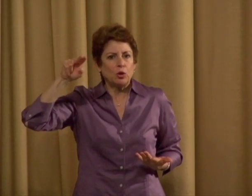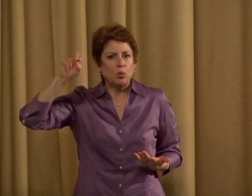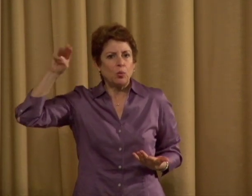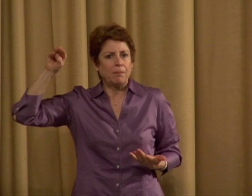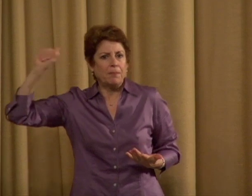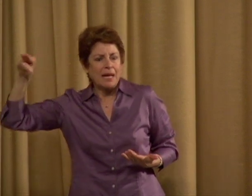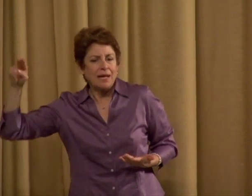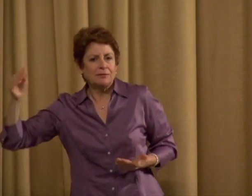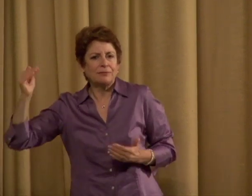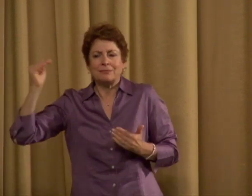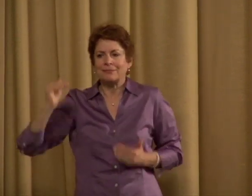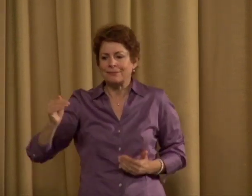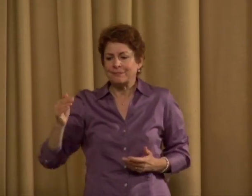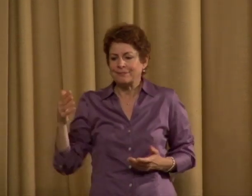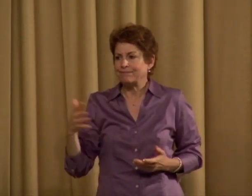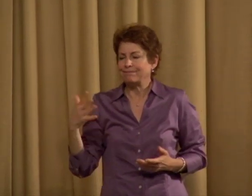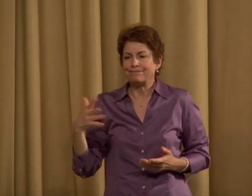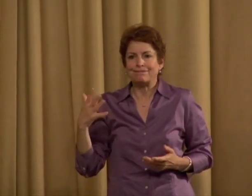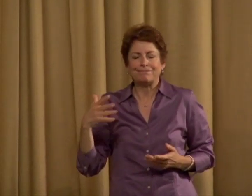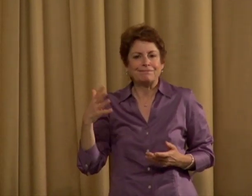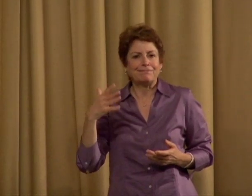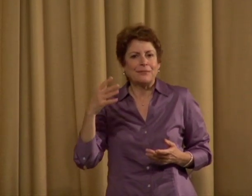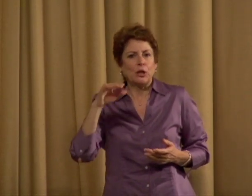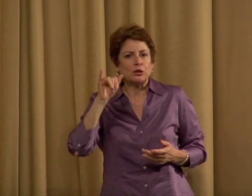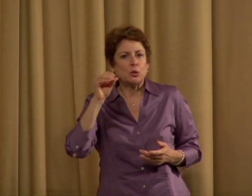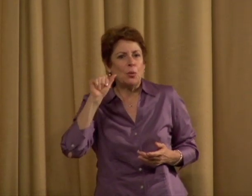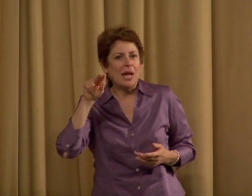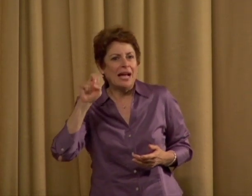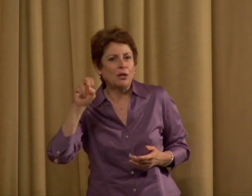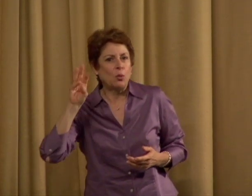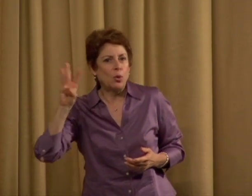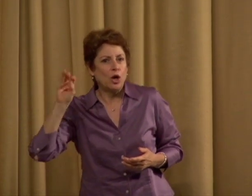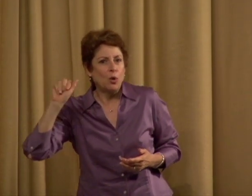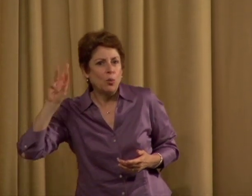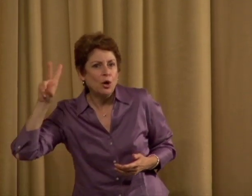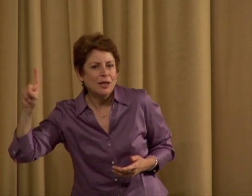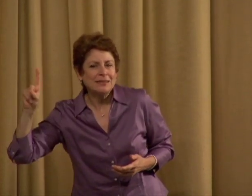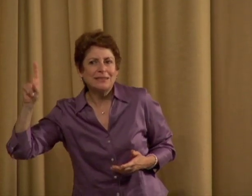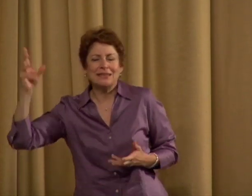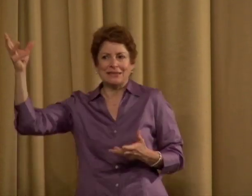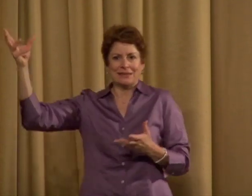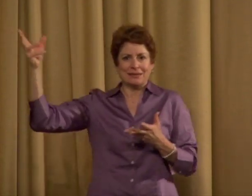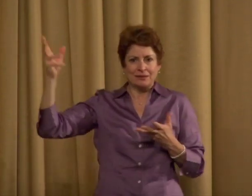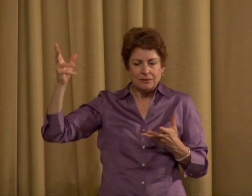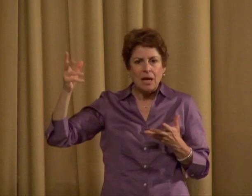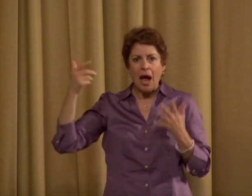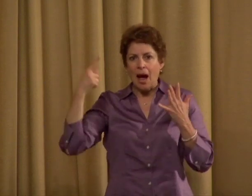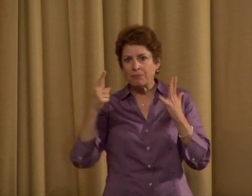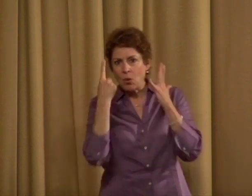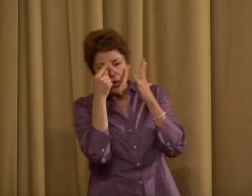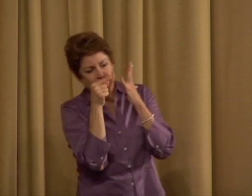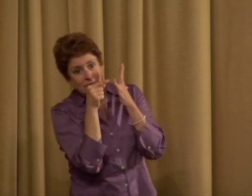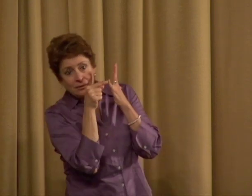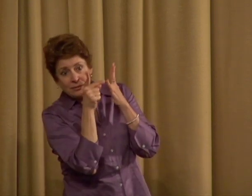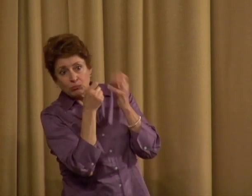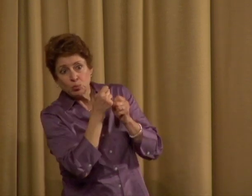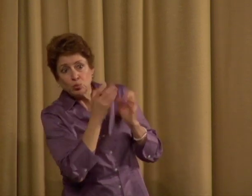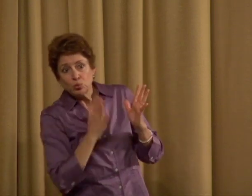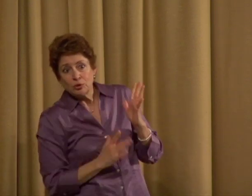well-known people like Paul Newman, Joanne Warren, Woodward,